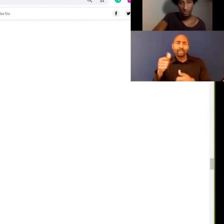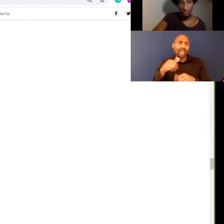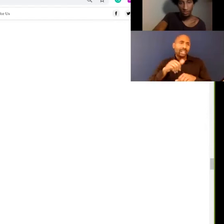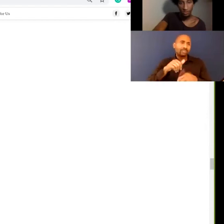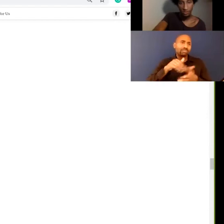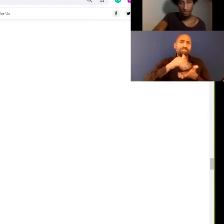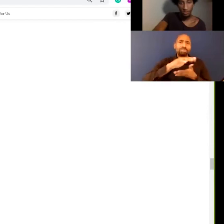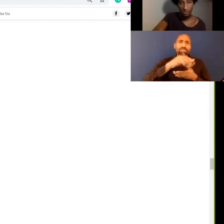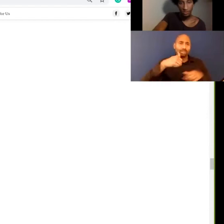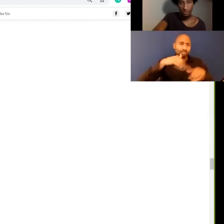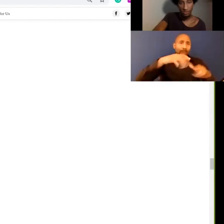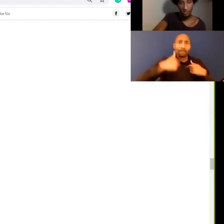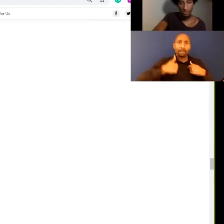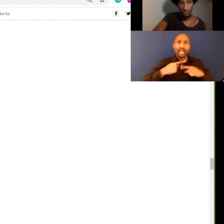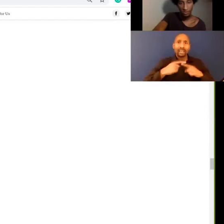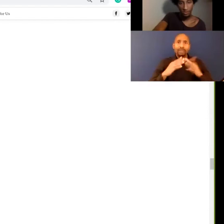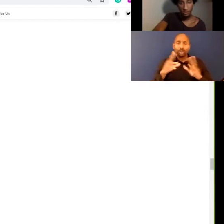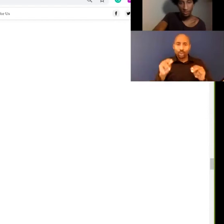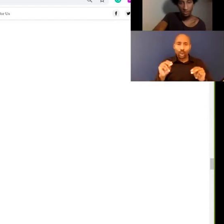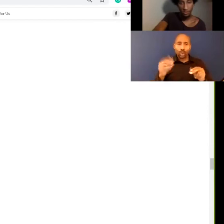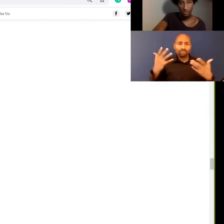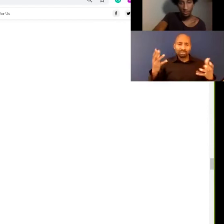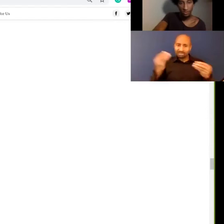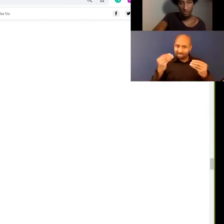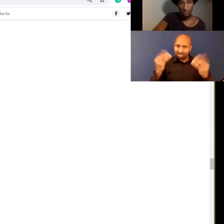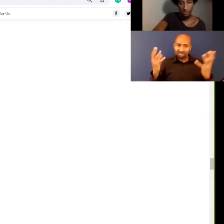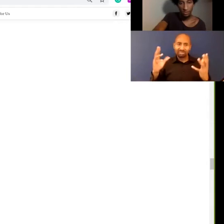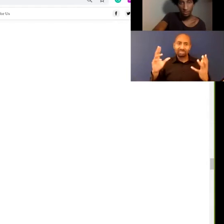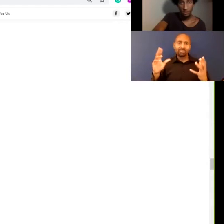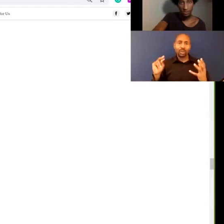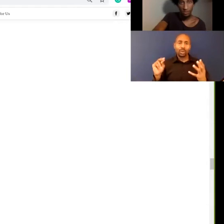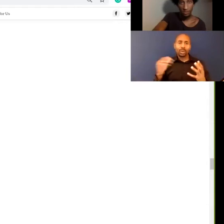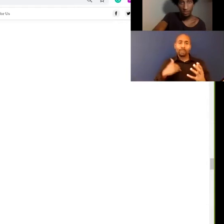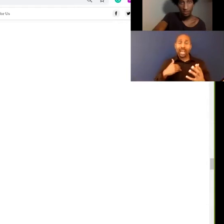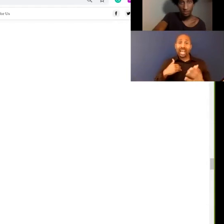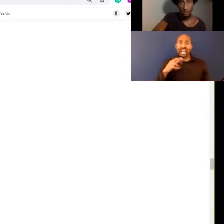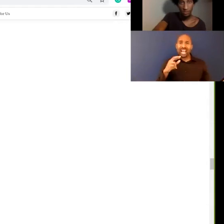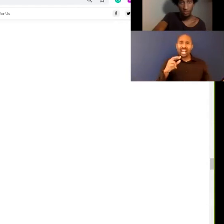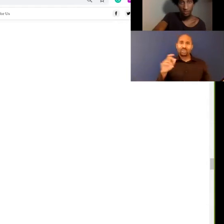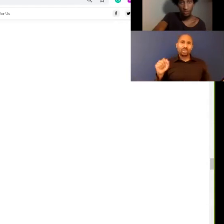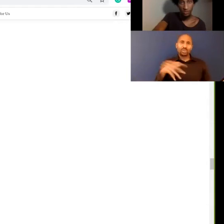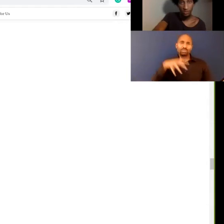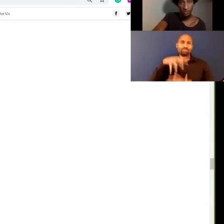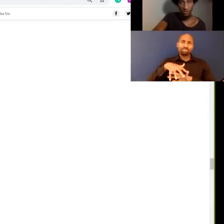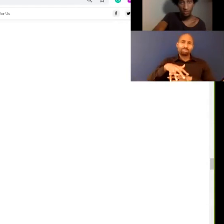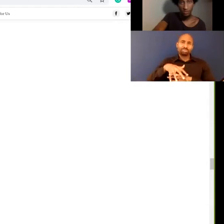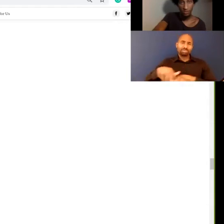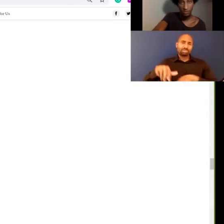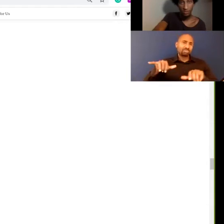a 100-year-old tree. I will stay right here to glare at your ugly face too.